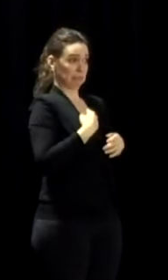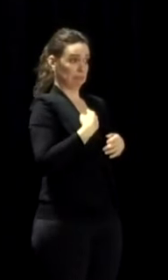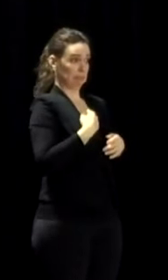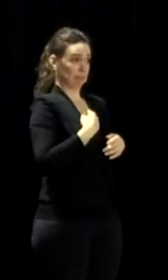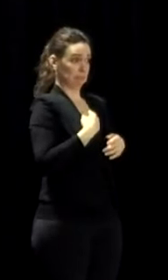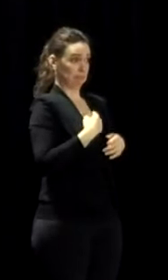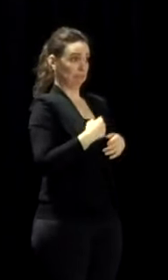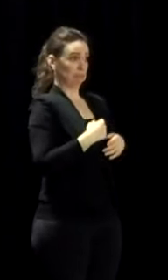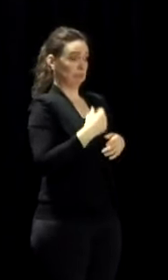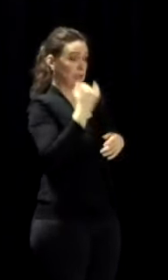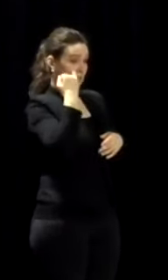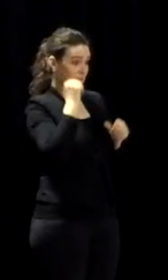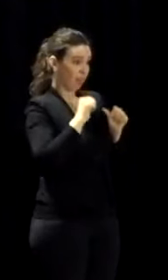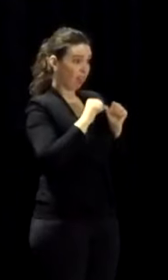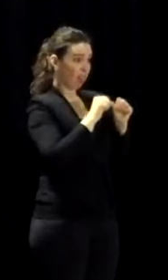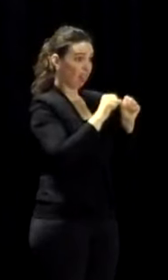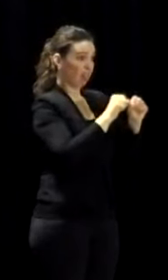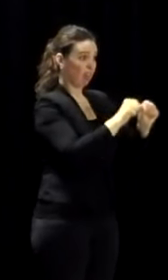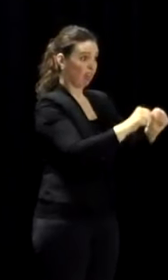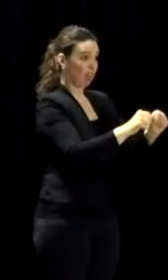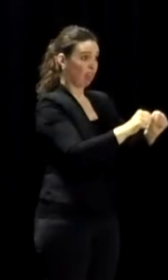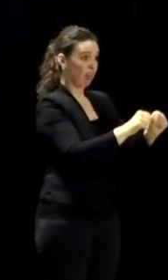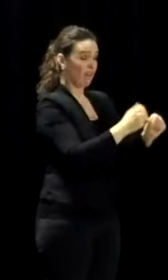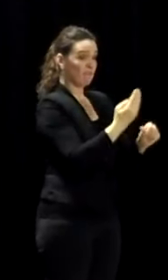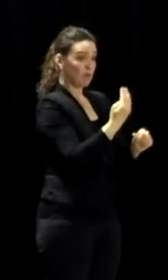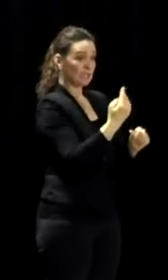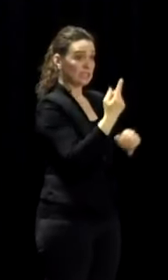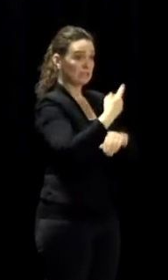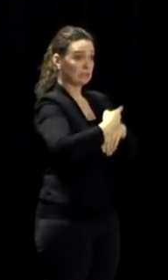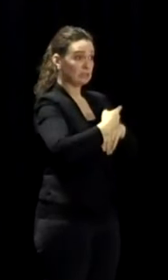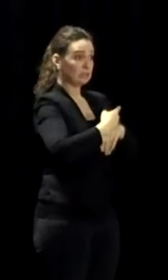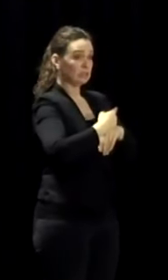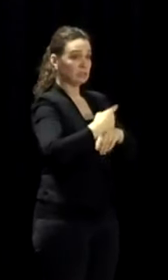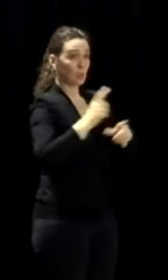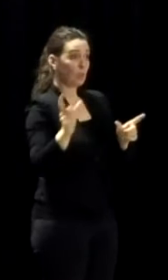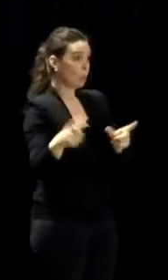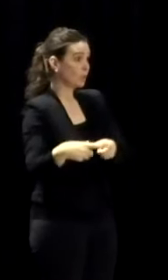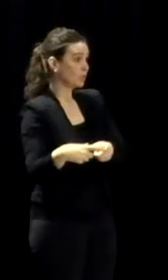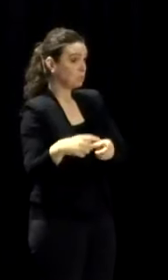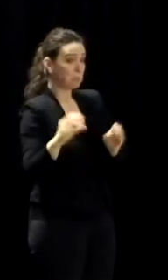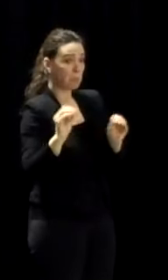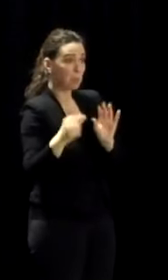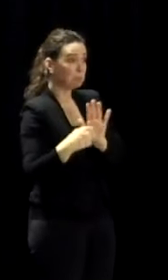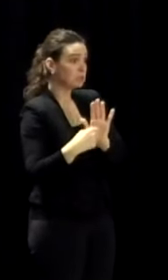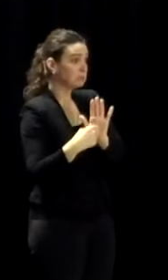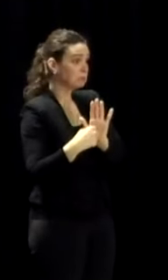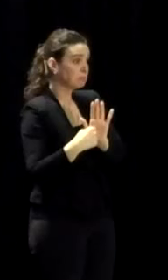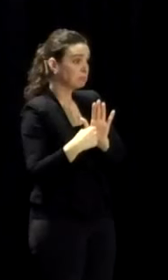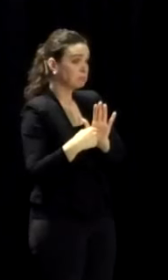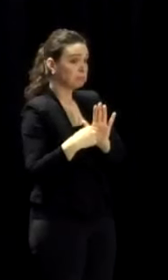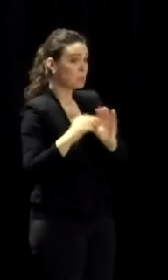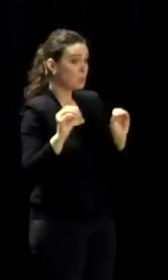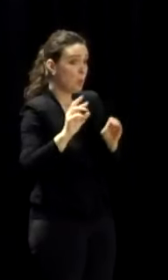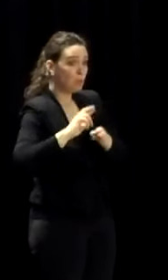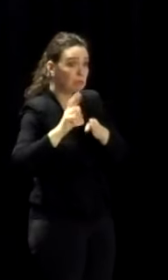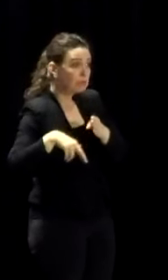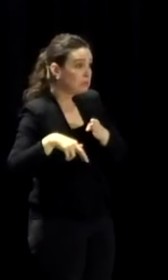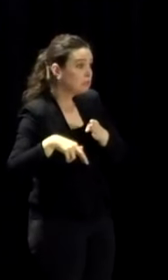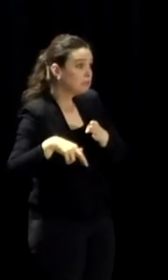14 days and still has no result from her test, is she released from quarantine?